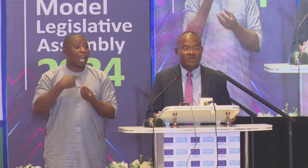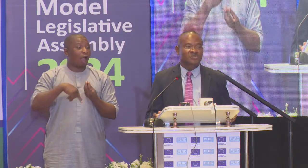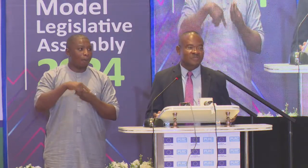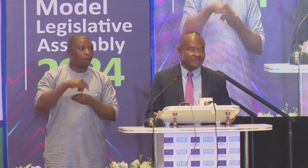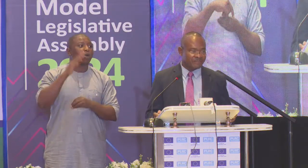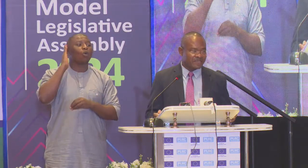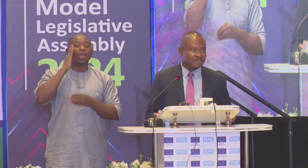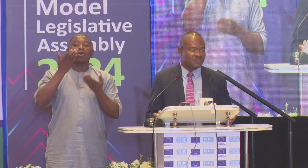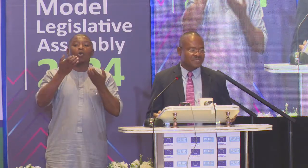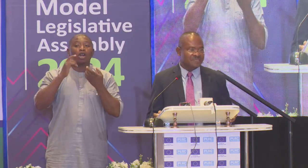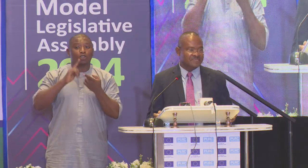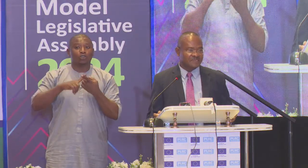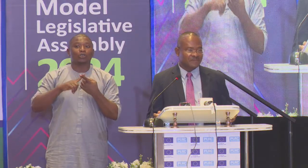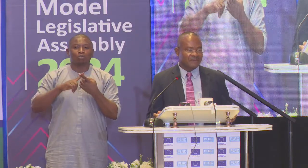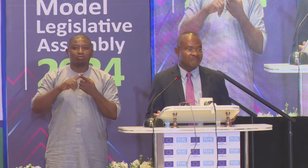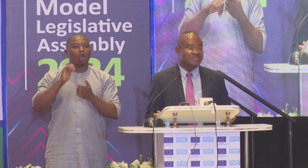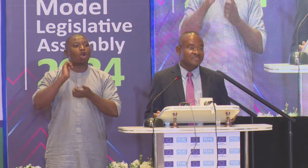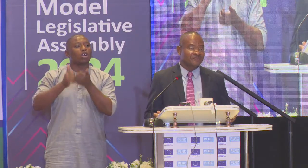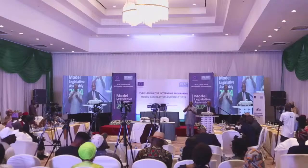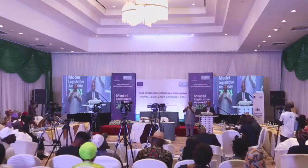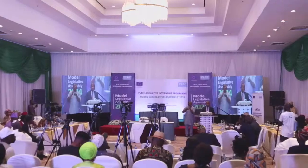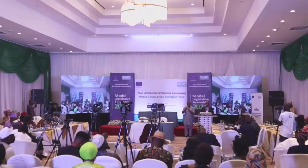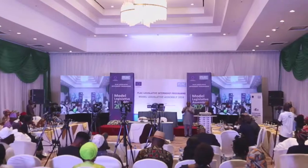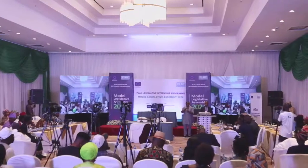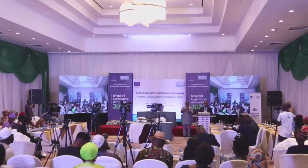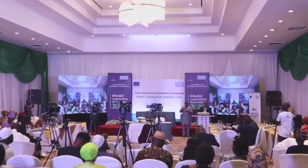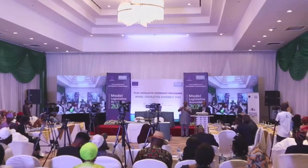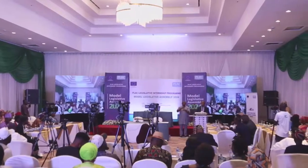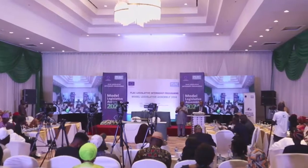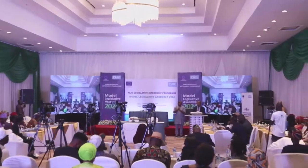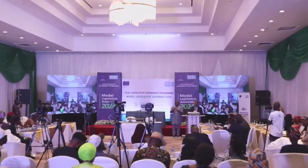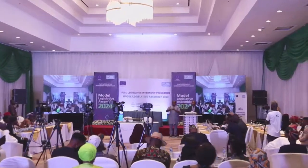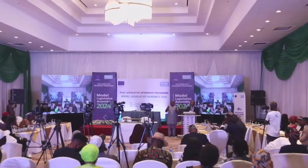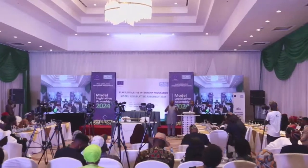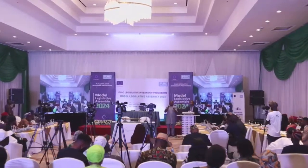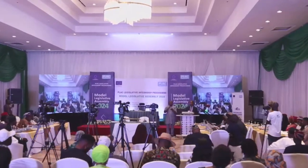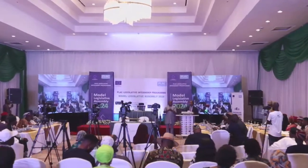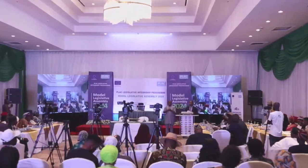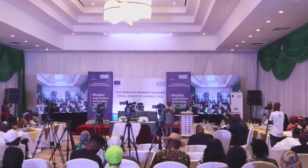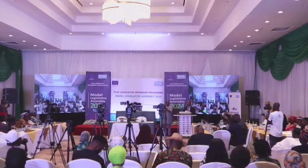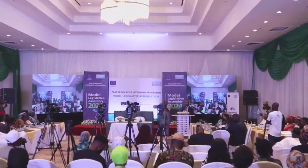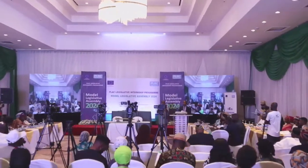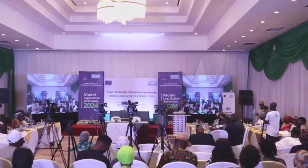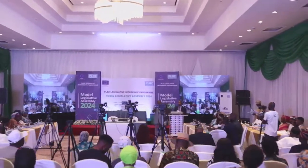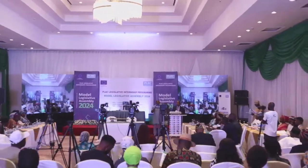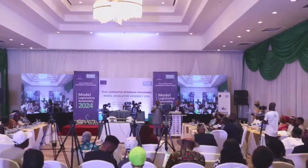want to get back into the National Assembly and be the difference that you are very much